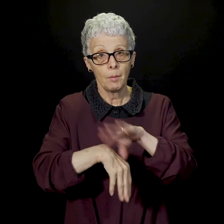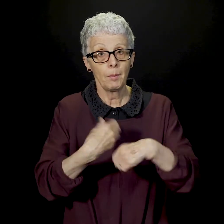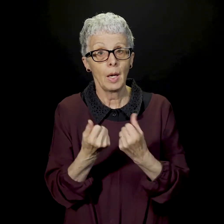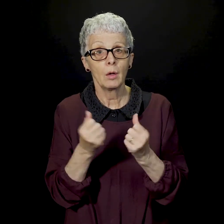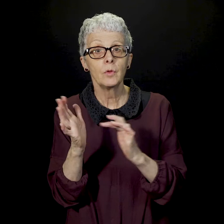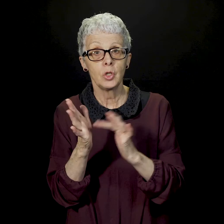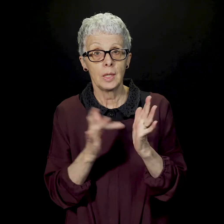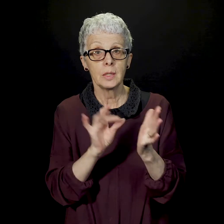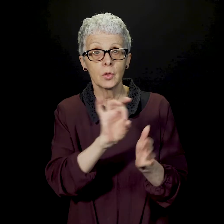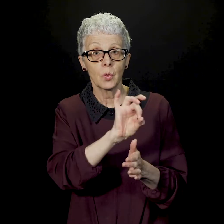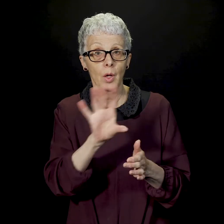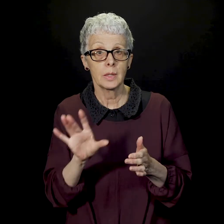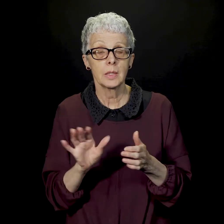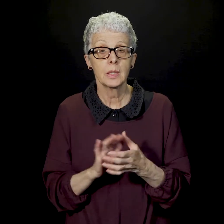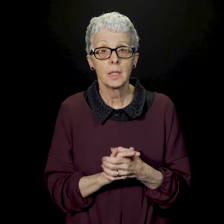Christ,